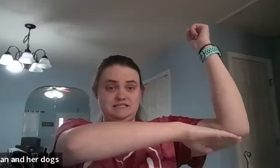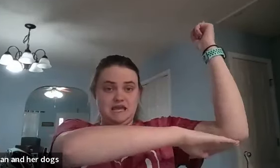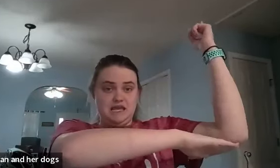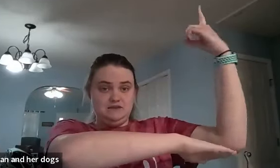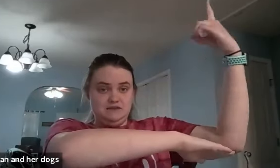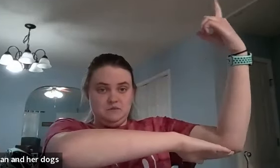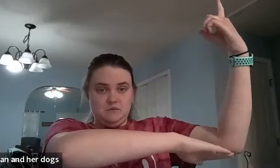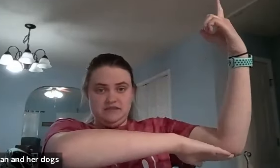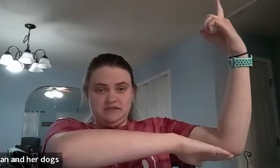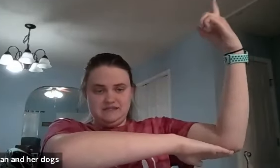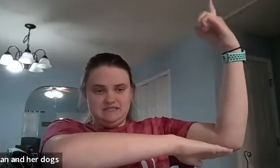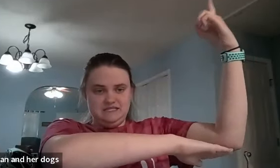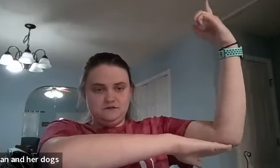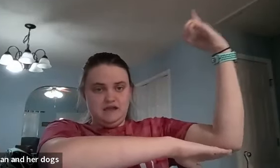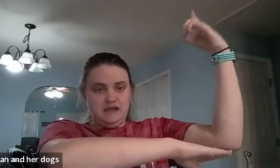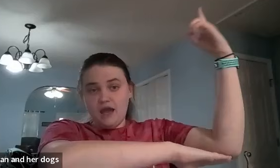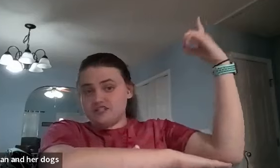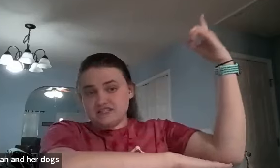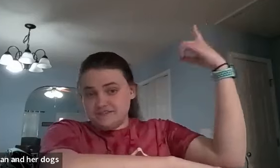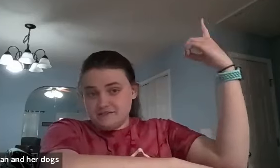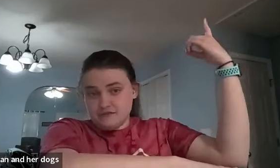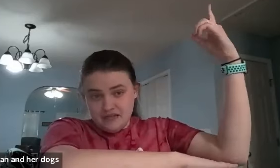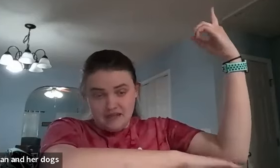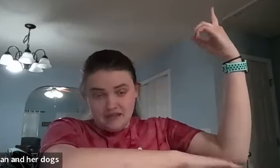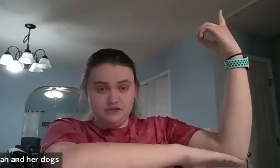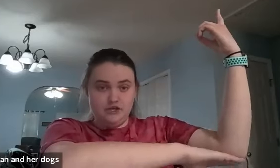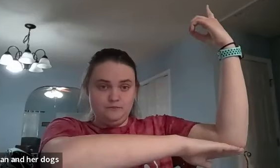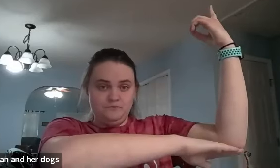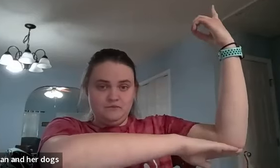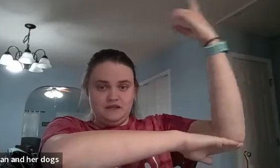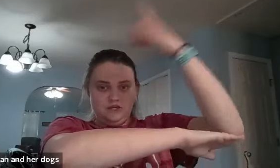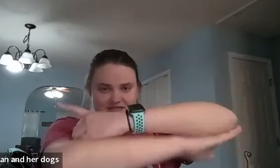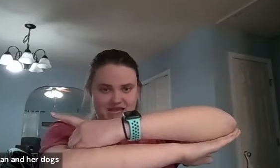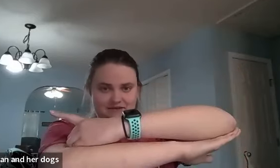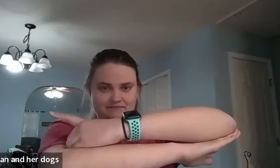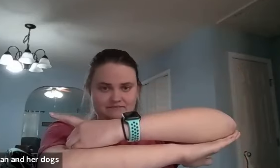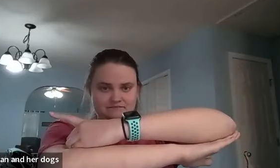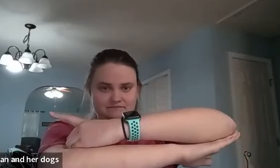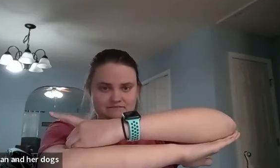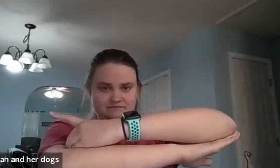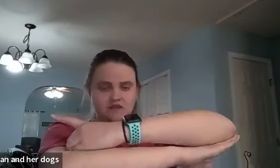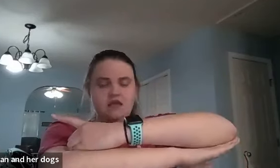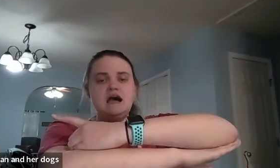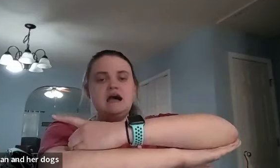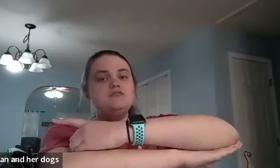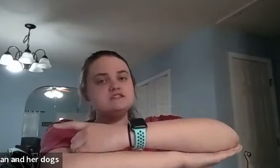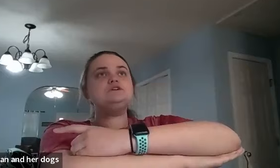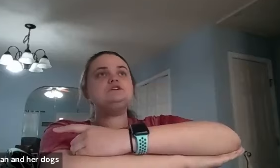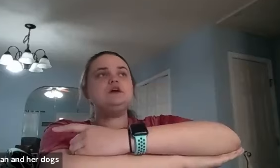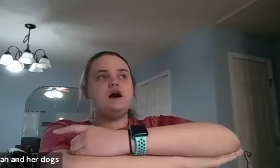day. Remember, that's that D for, like, I just think of D for the day, you know, and you go day. And this one,